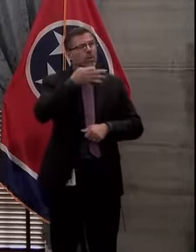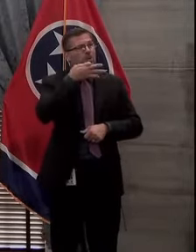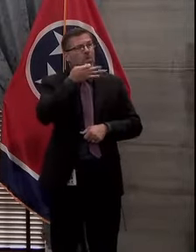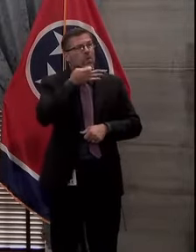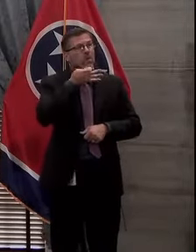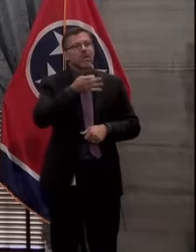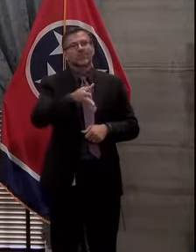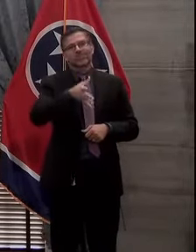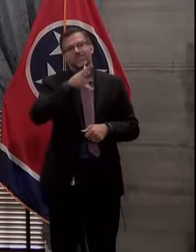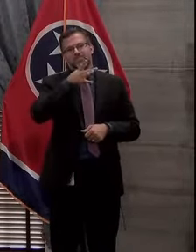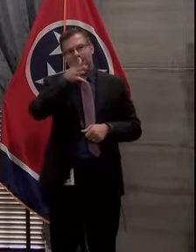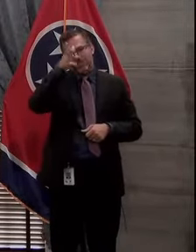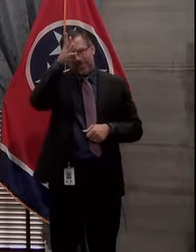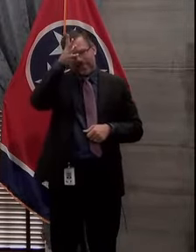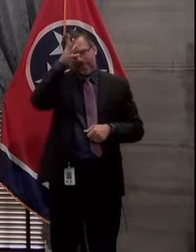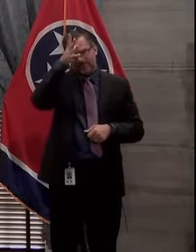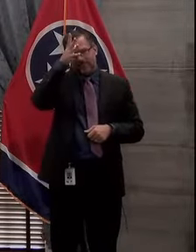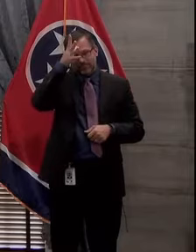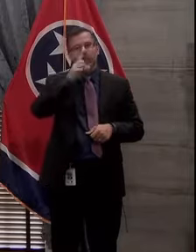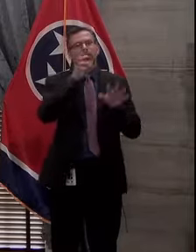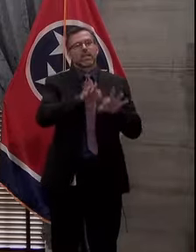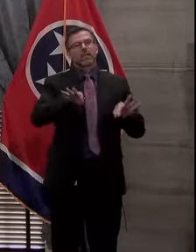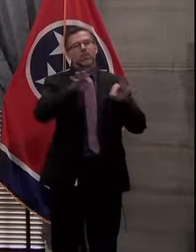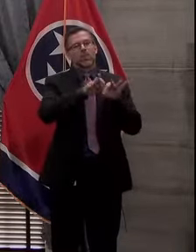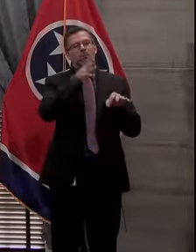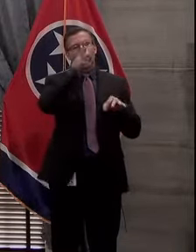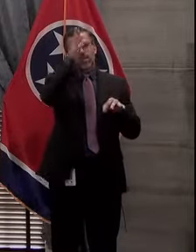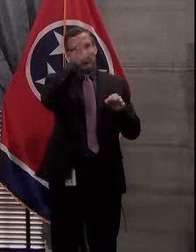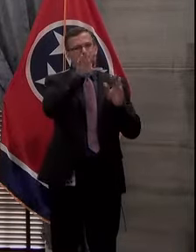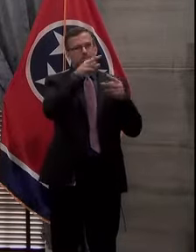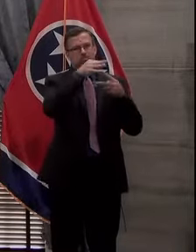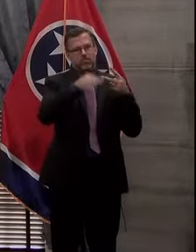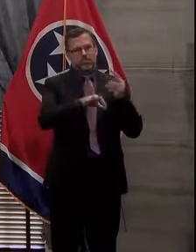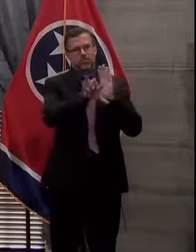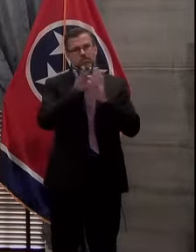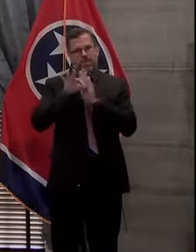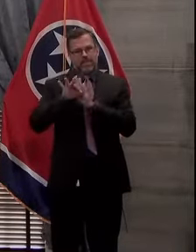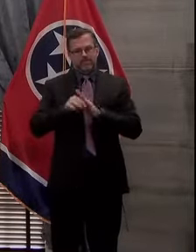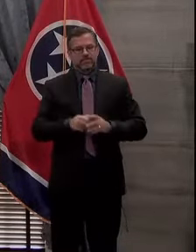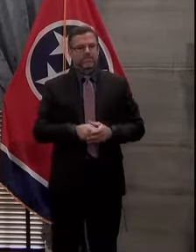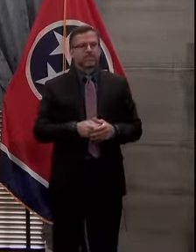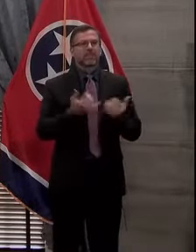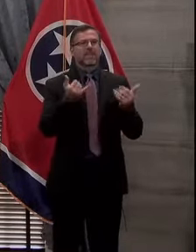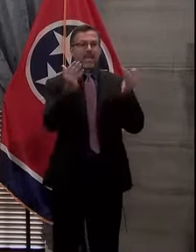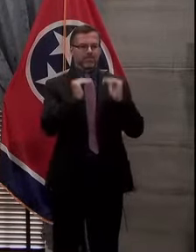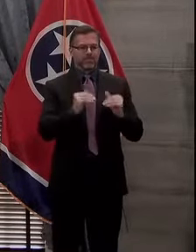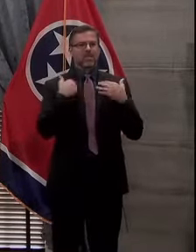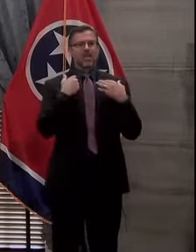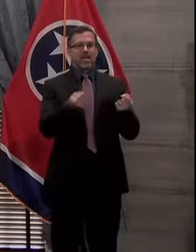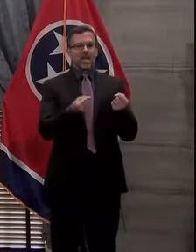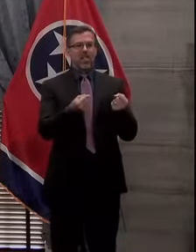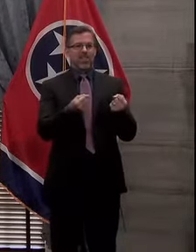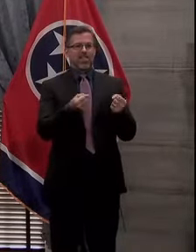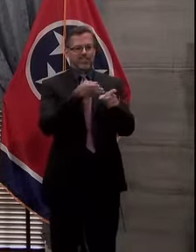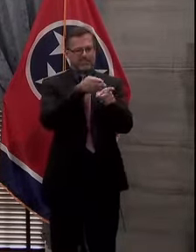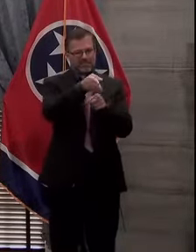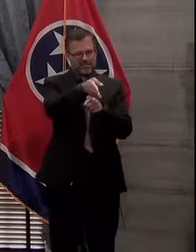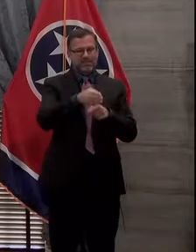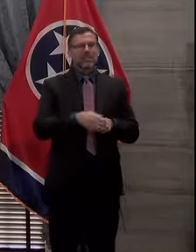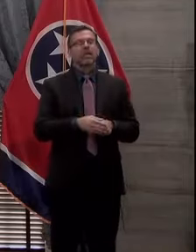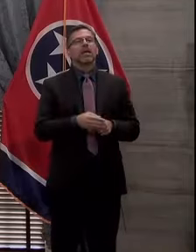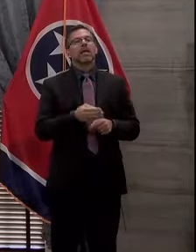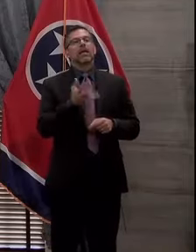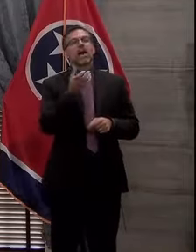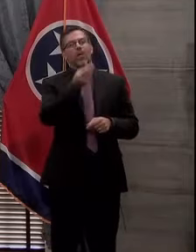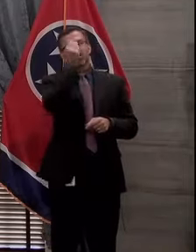it's really important for the parent to have that choice. Now, moving on to more medical health things and outside of schools, I wanted to give you an